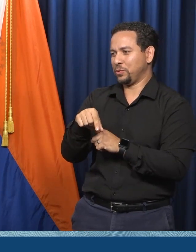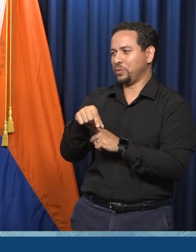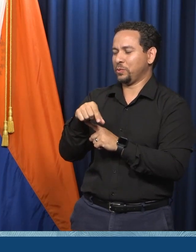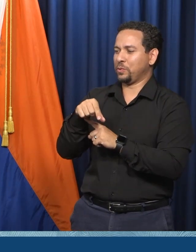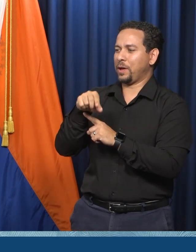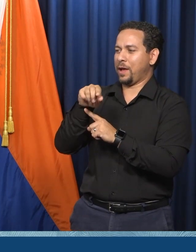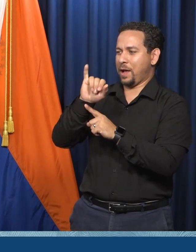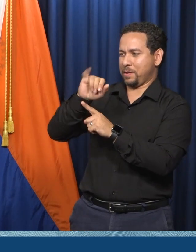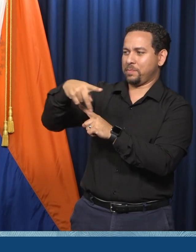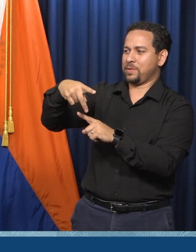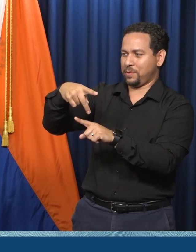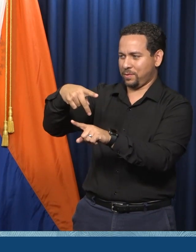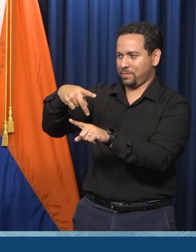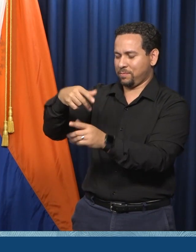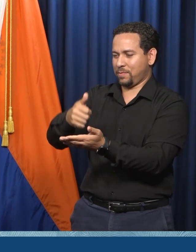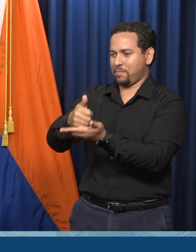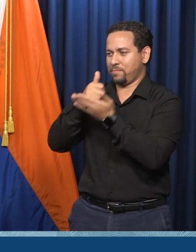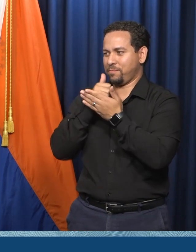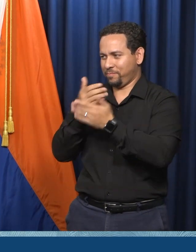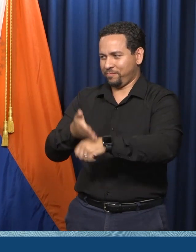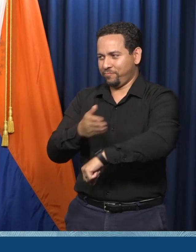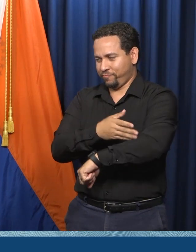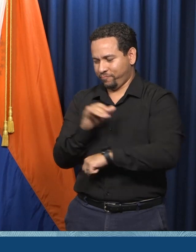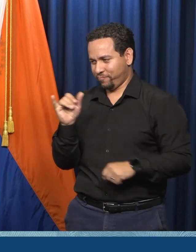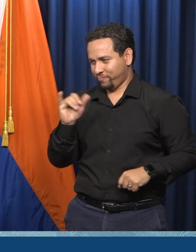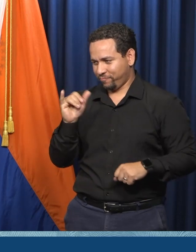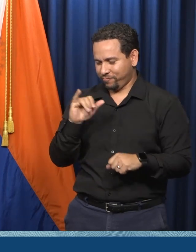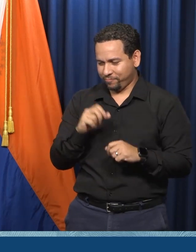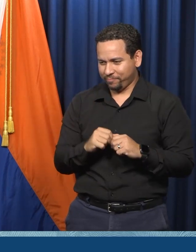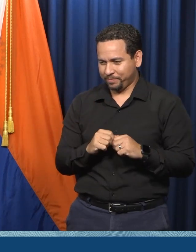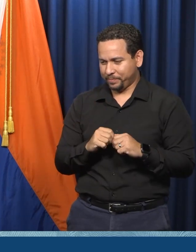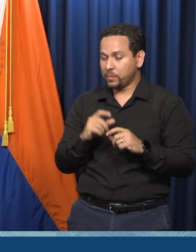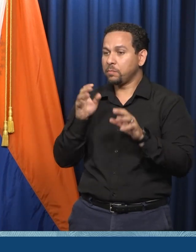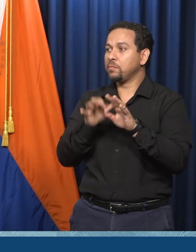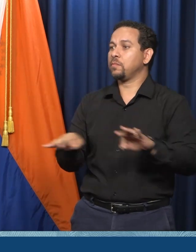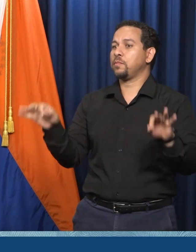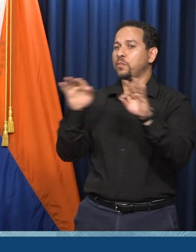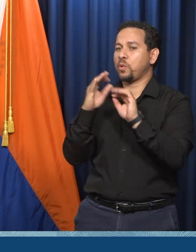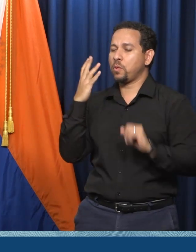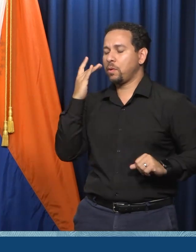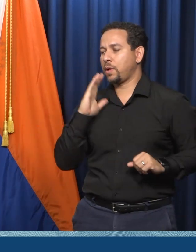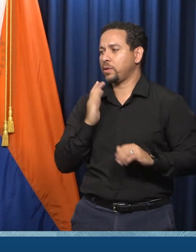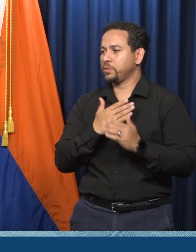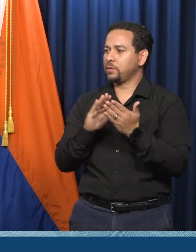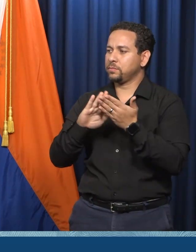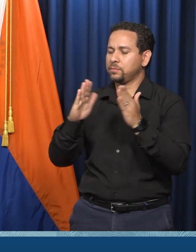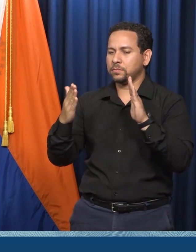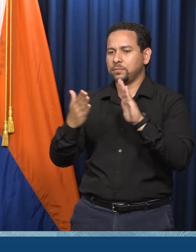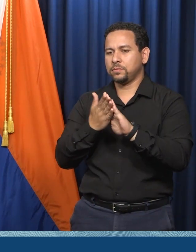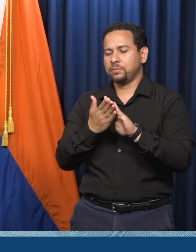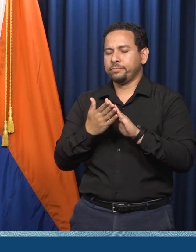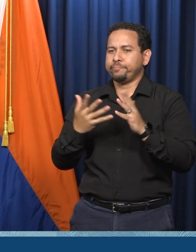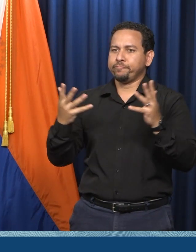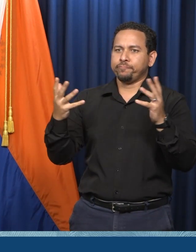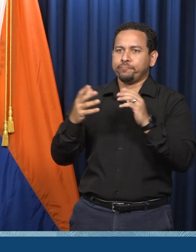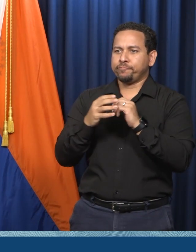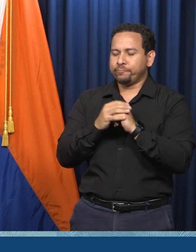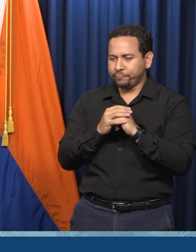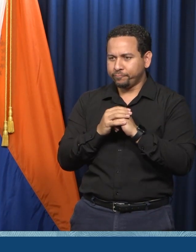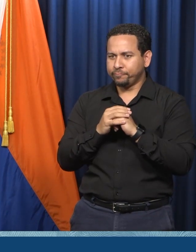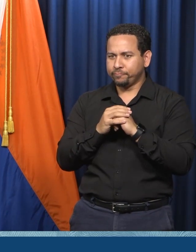very important because our town is the majority,